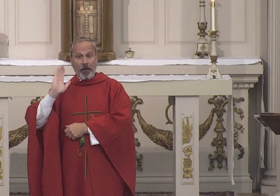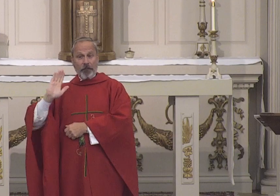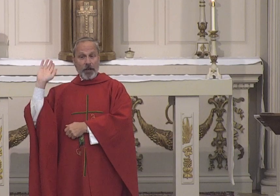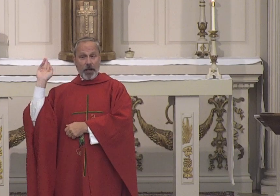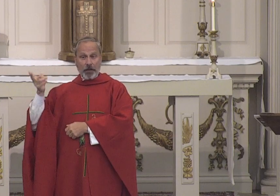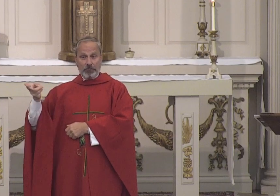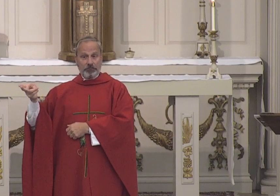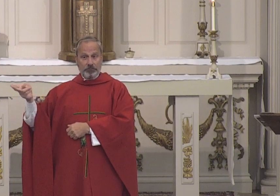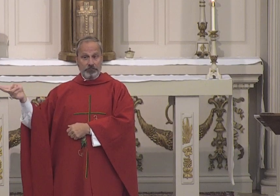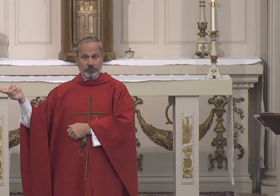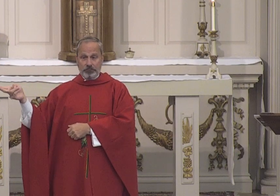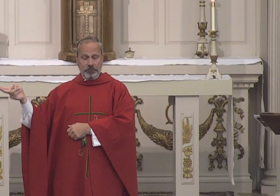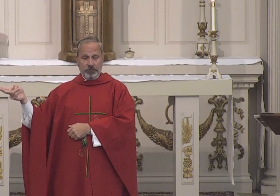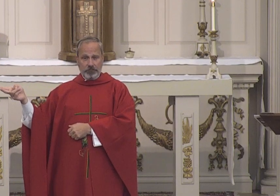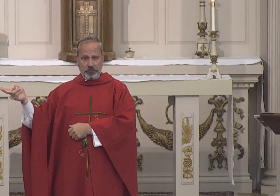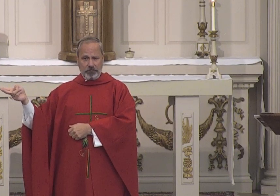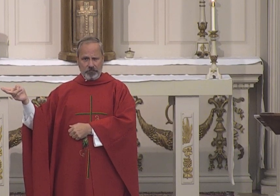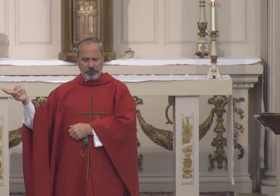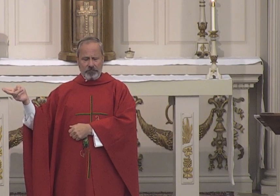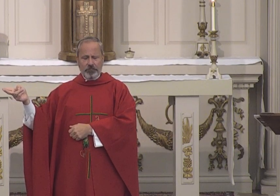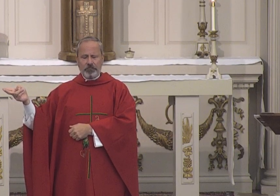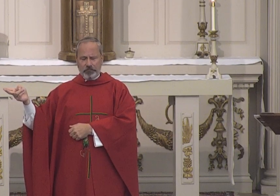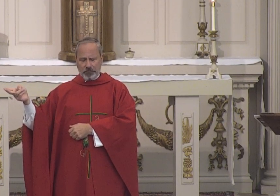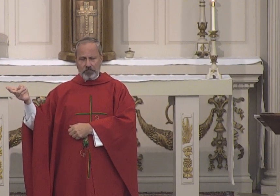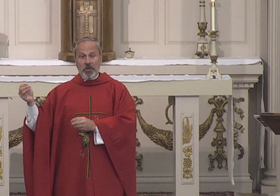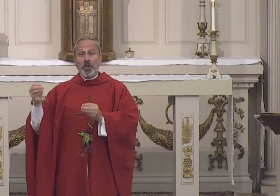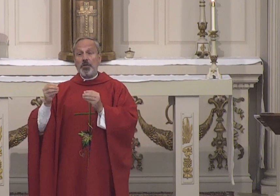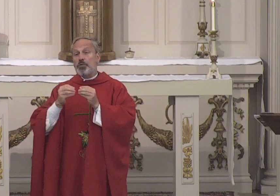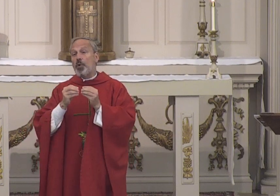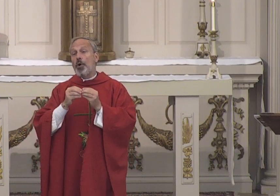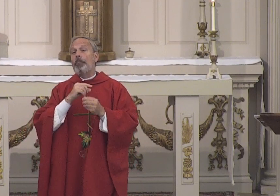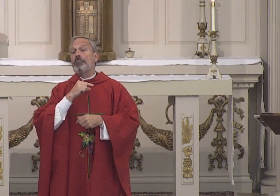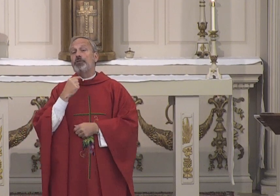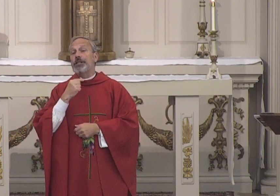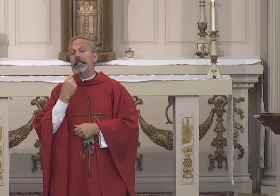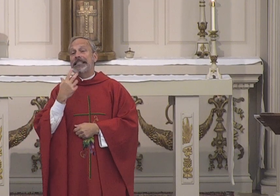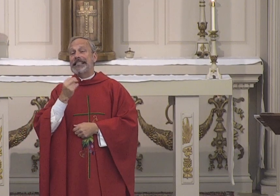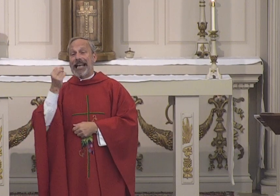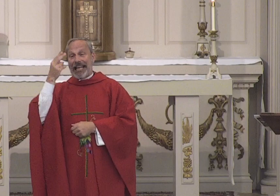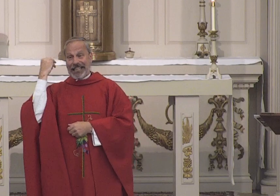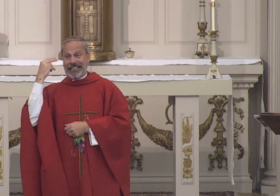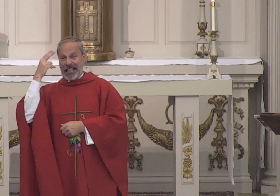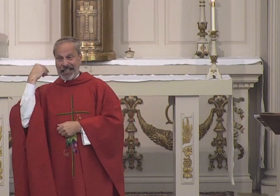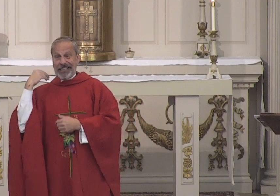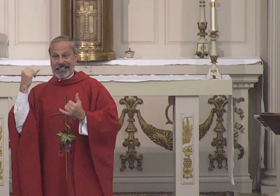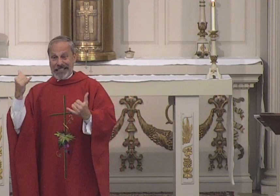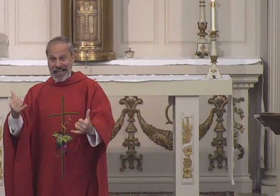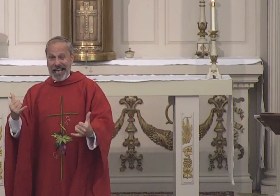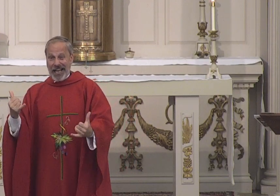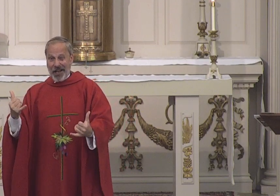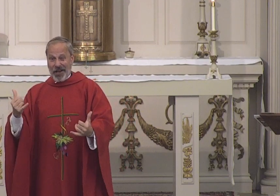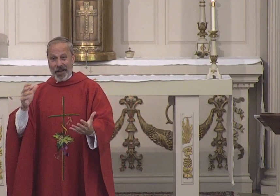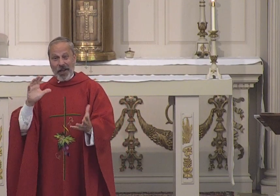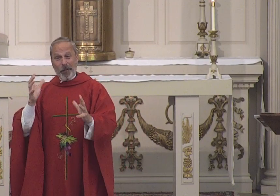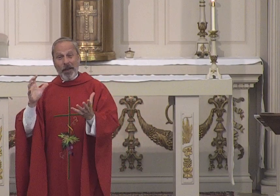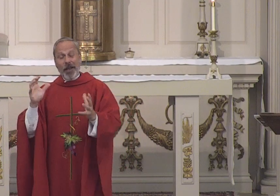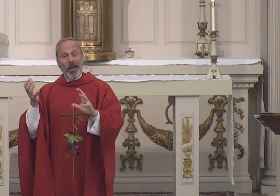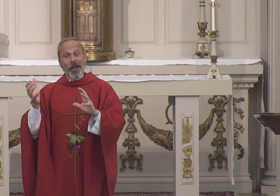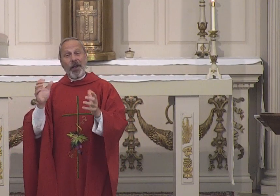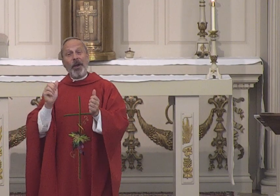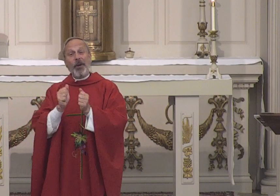now compared to any other time in history. And there's more priests